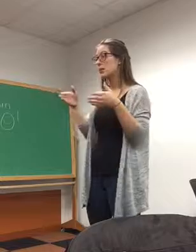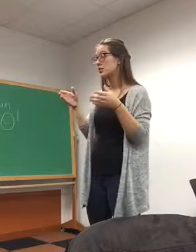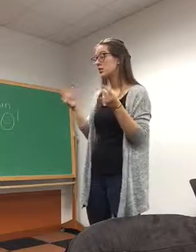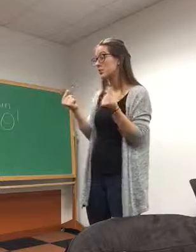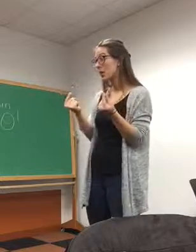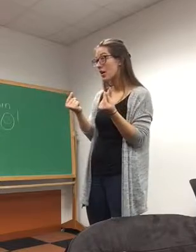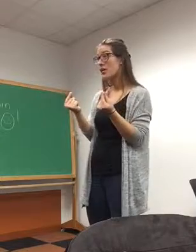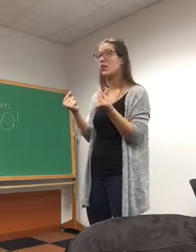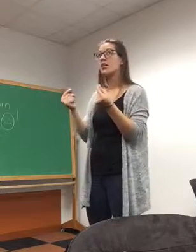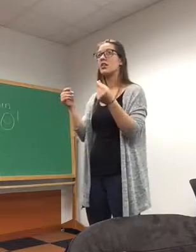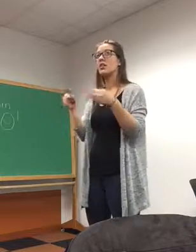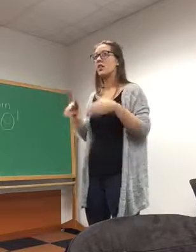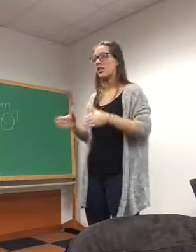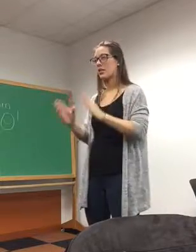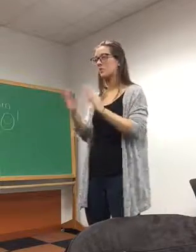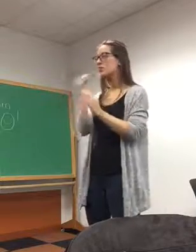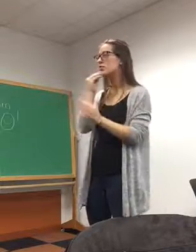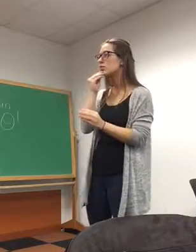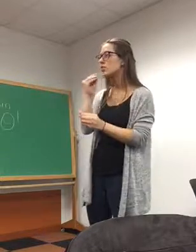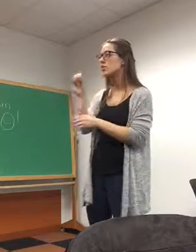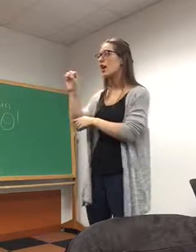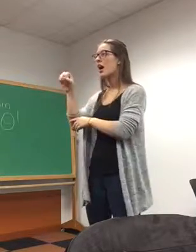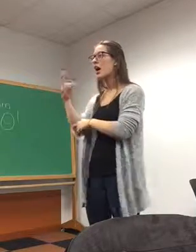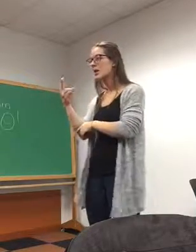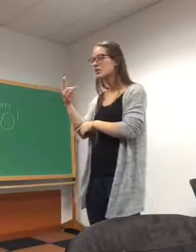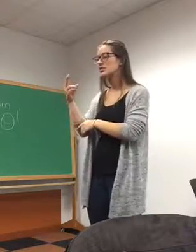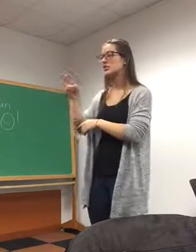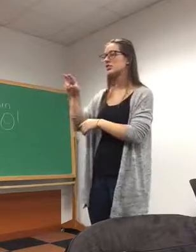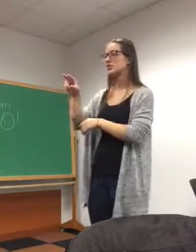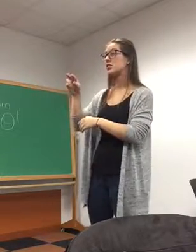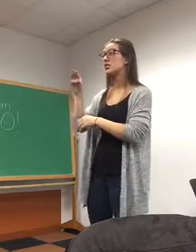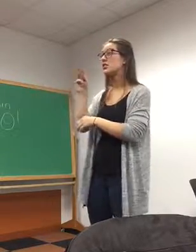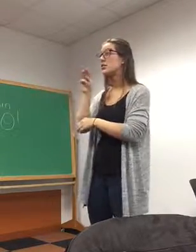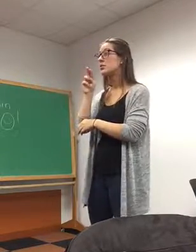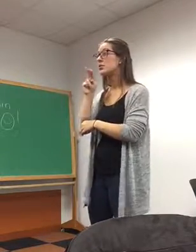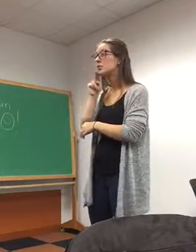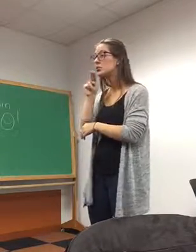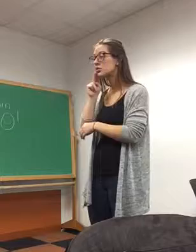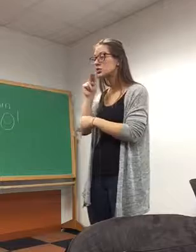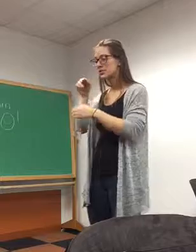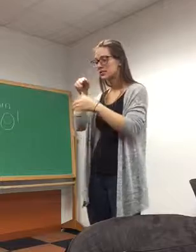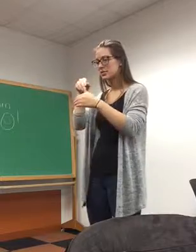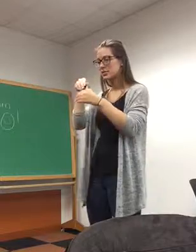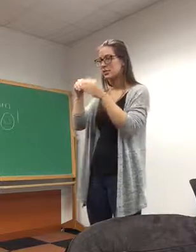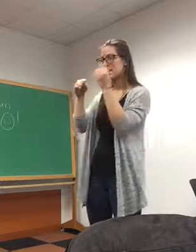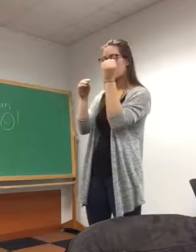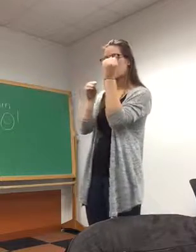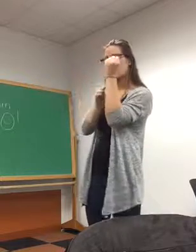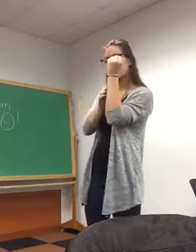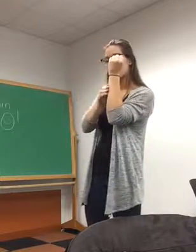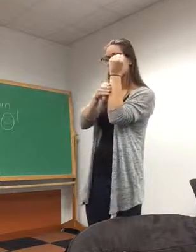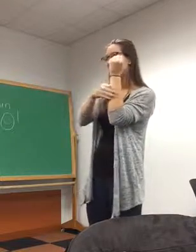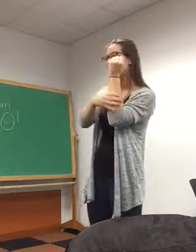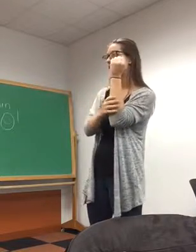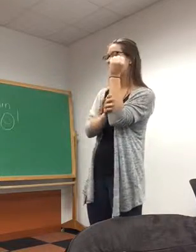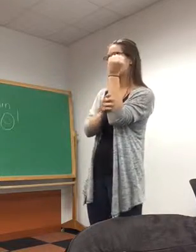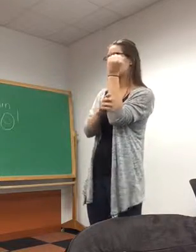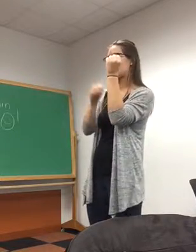bone by traveling underneath itself. It allows it to get to the bone. Let's just say, that Eric goes out for track. Let's say Eric goes out for track.